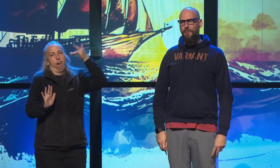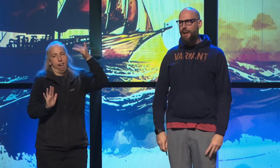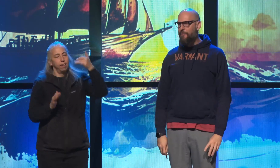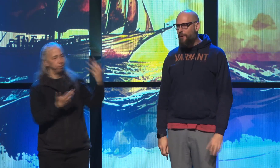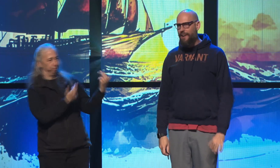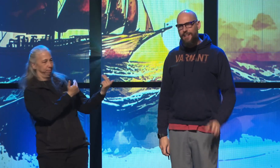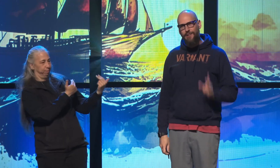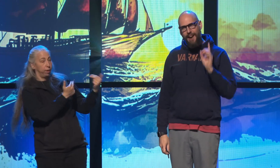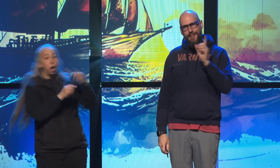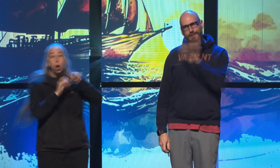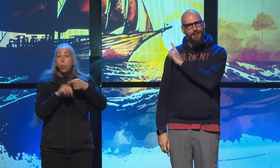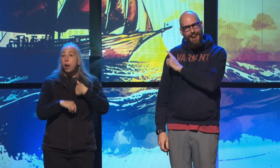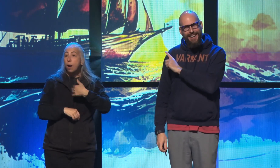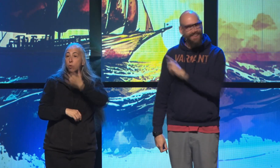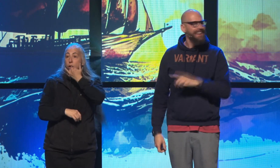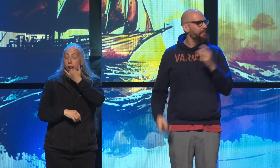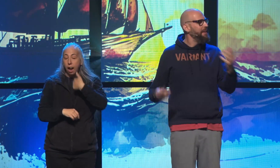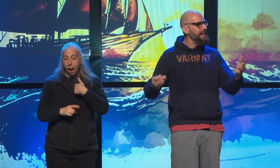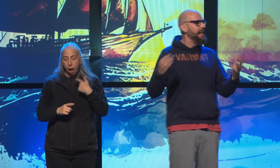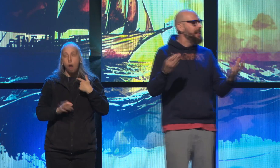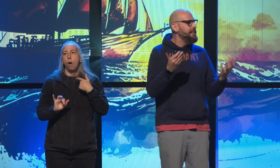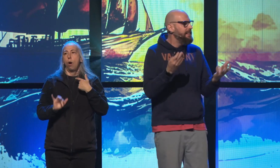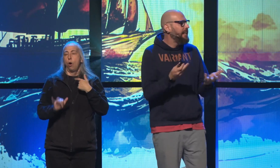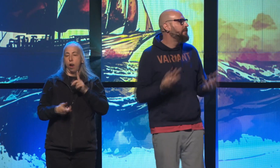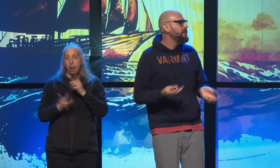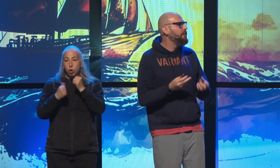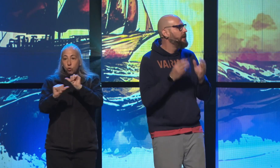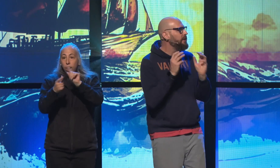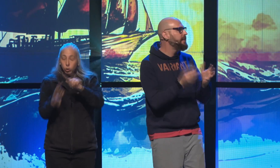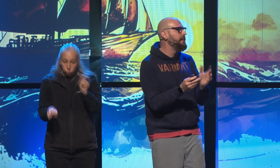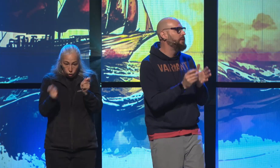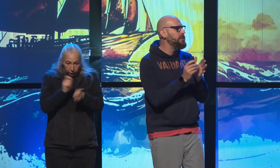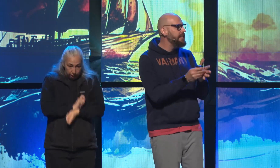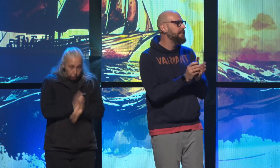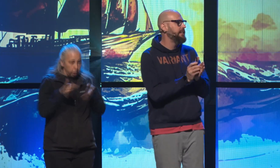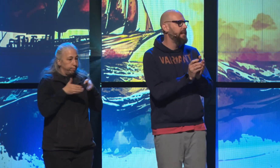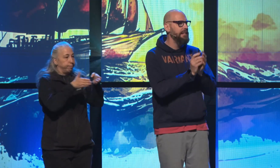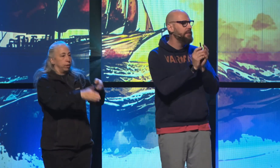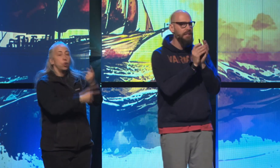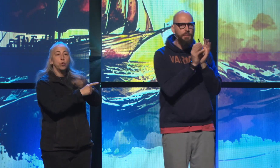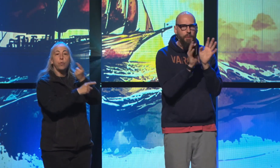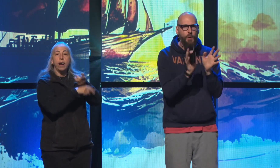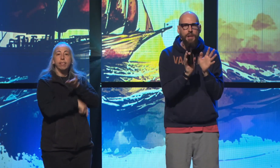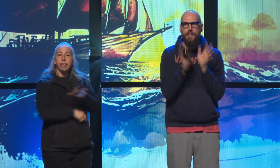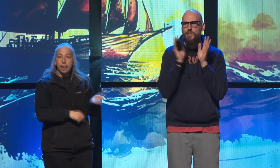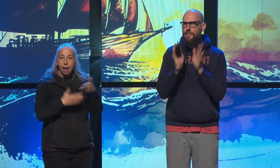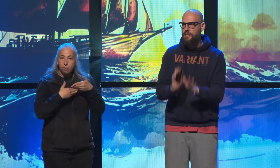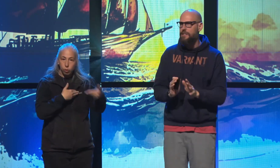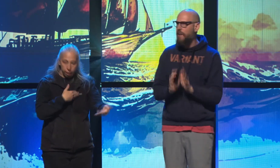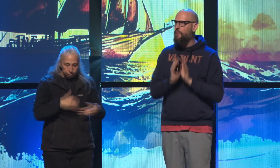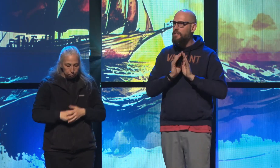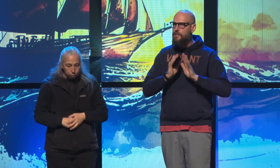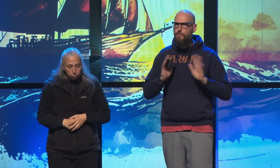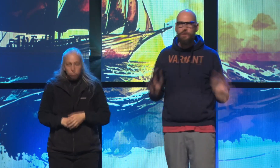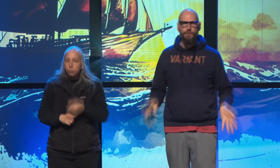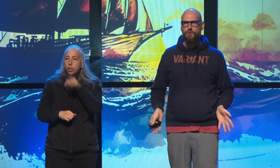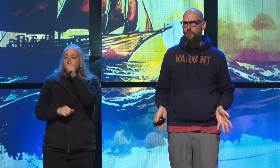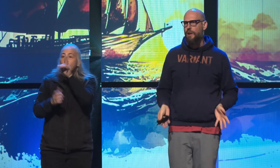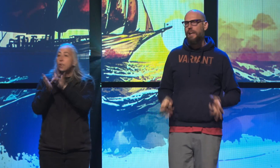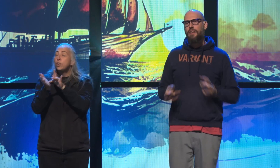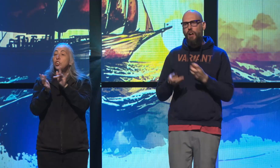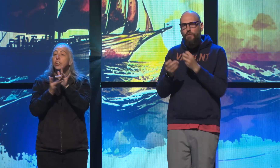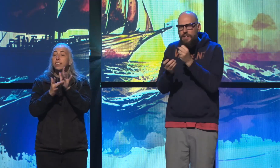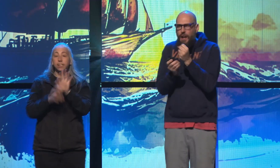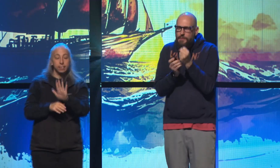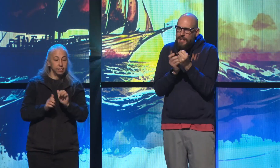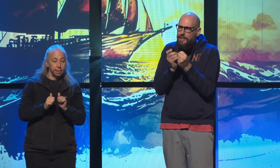But boy, when I'm wrong, I try to do right? That's the so here's the thing. When Jesus, this moment in Jesus' life, we get this beautiful